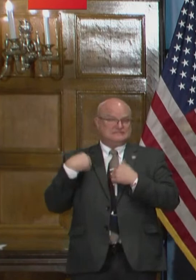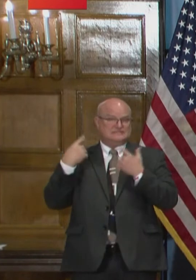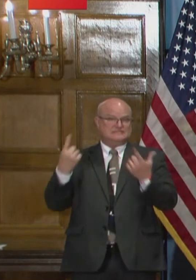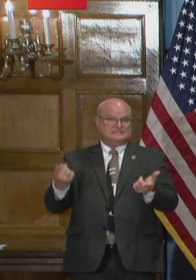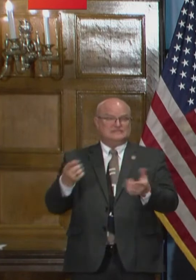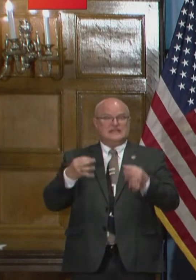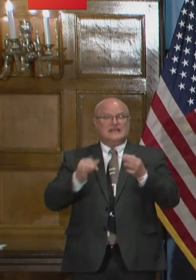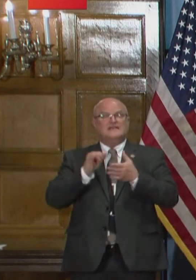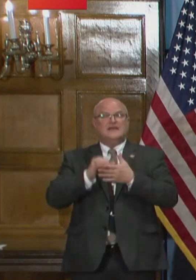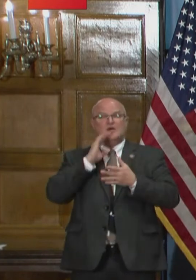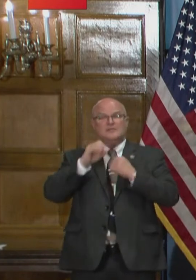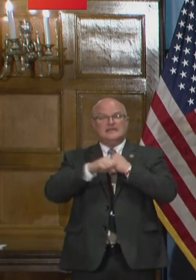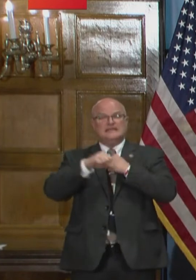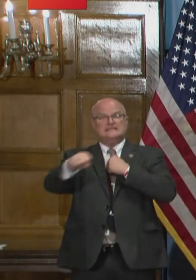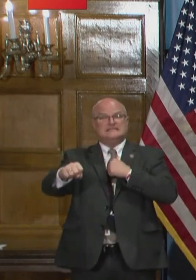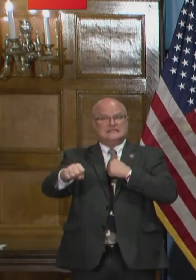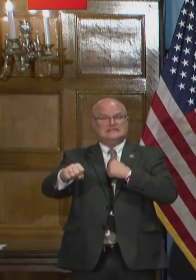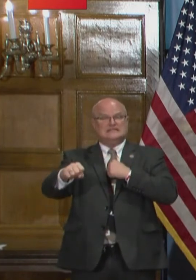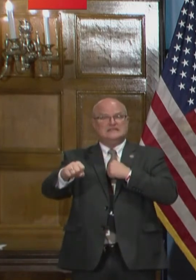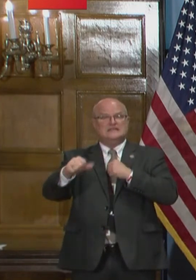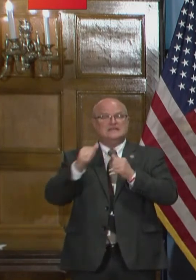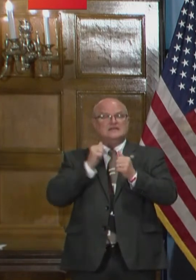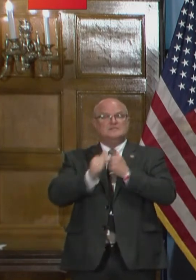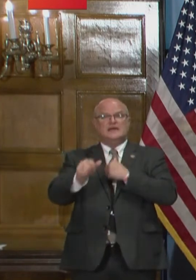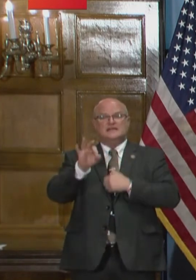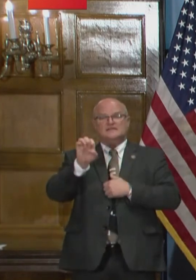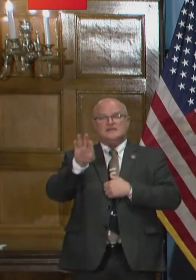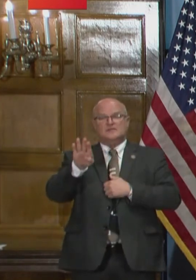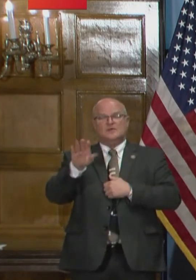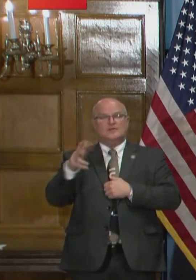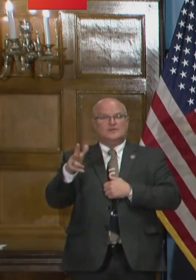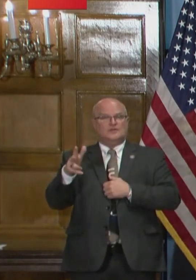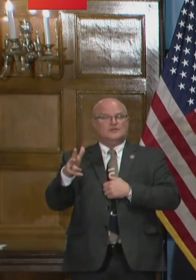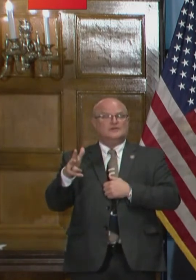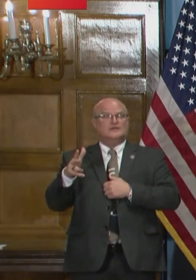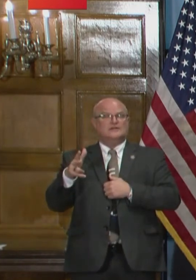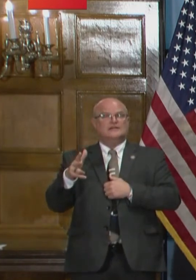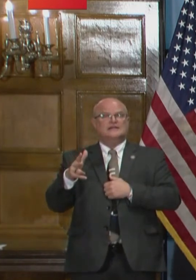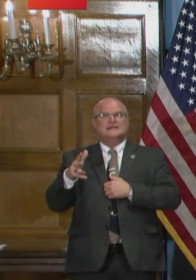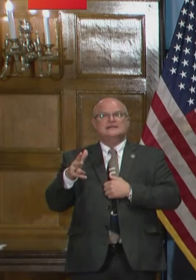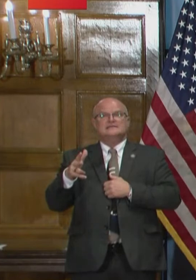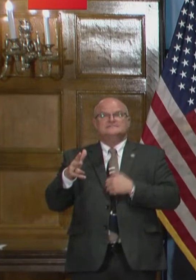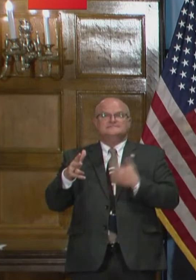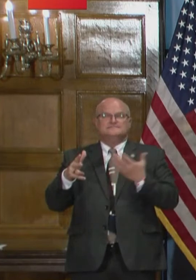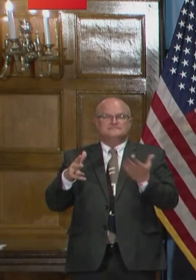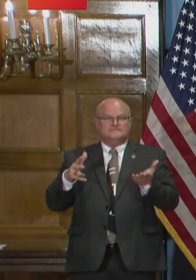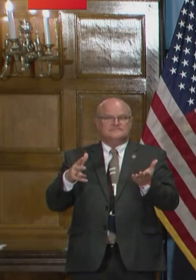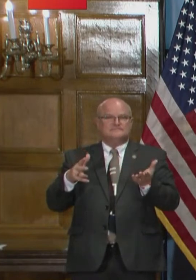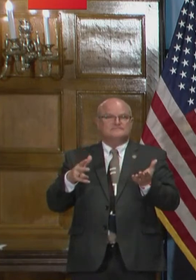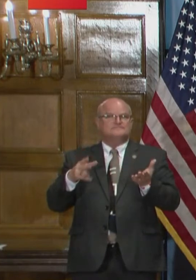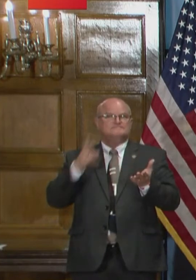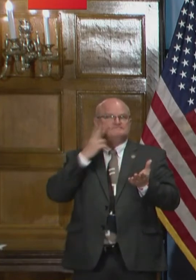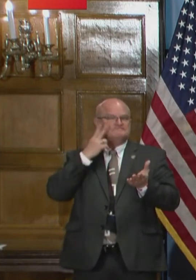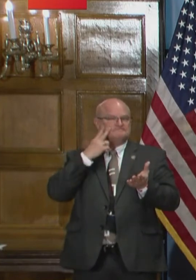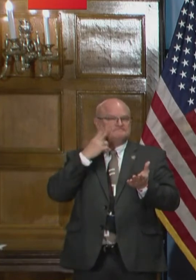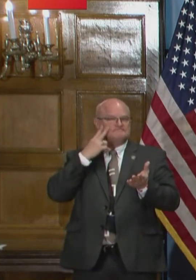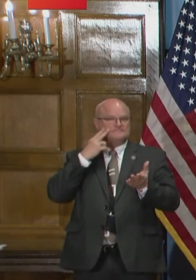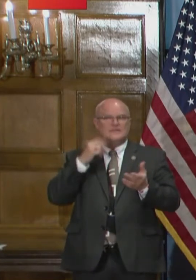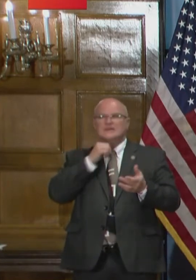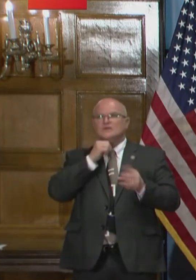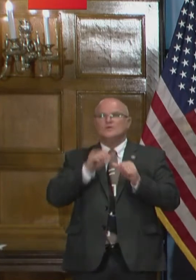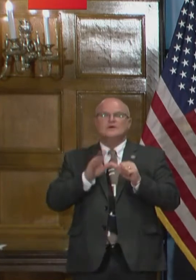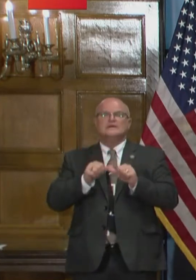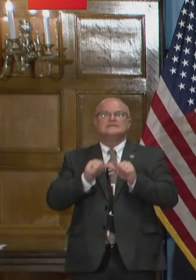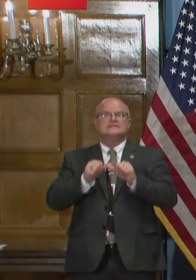to whether that will be extended beyond the current time frame in early February, that remains to be seen. We'll